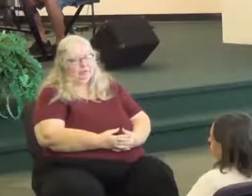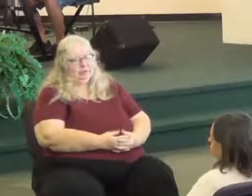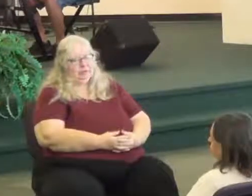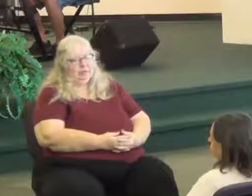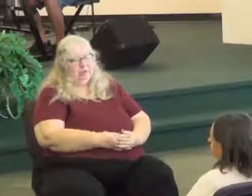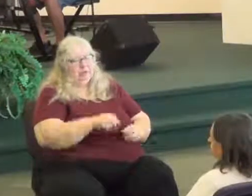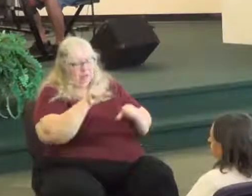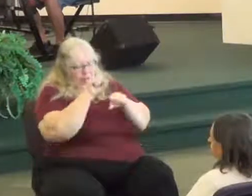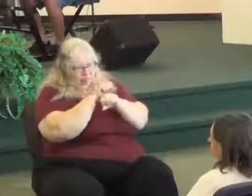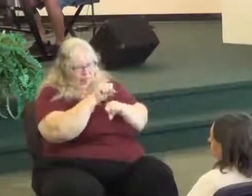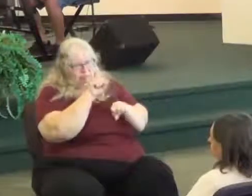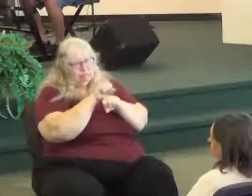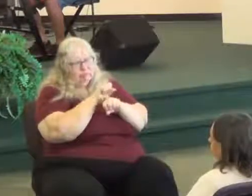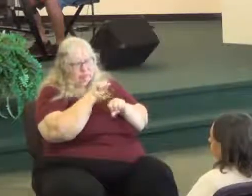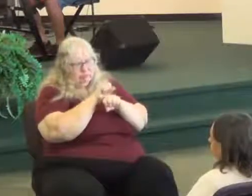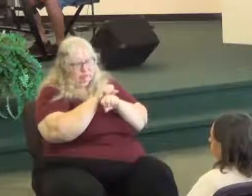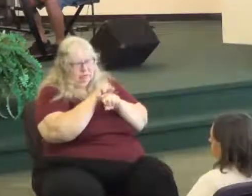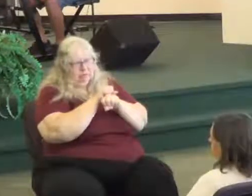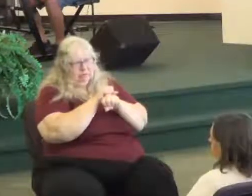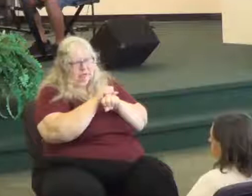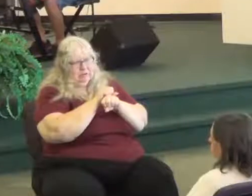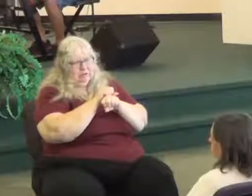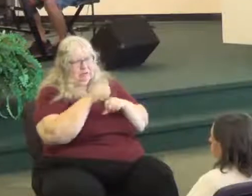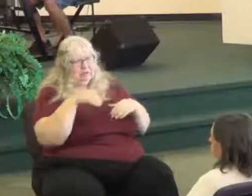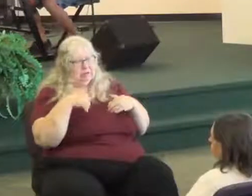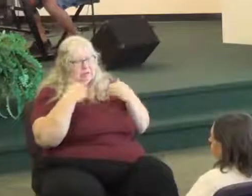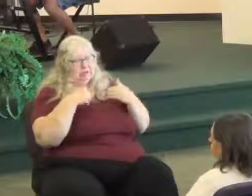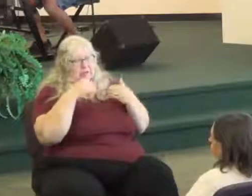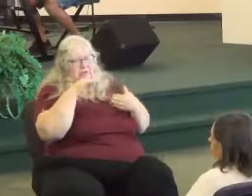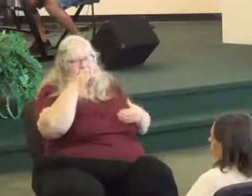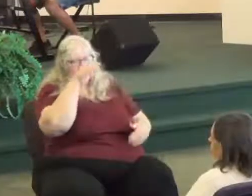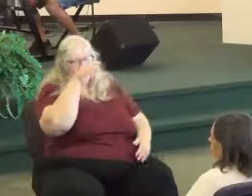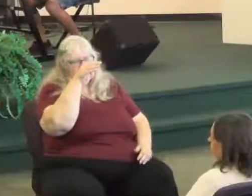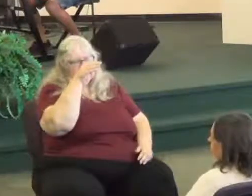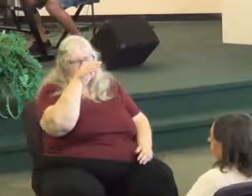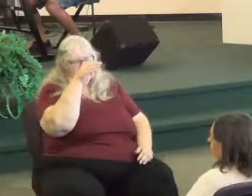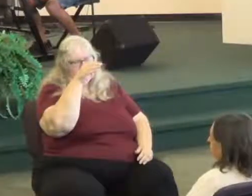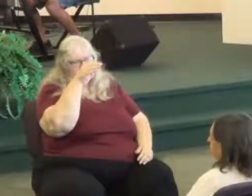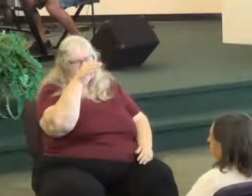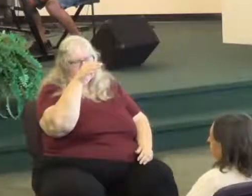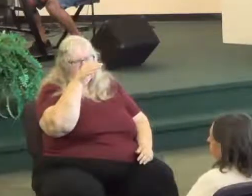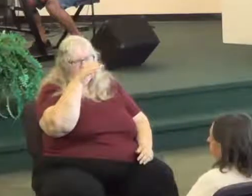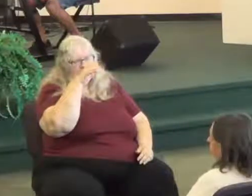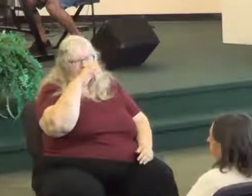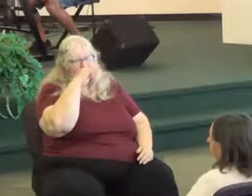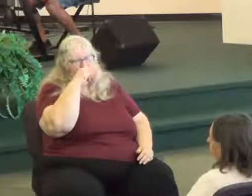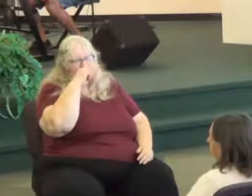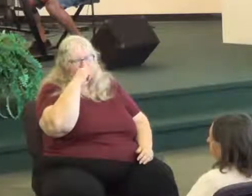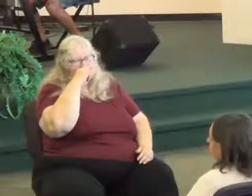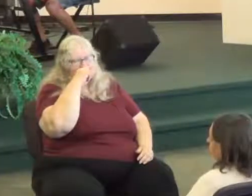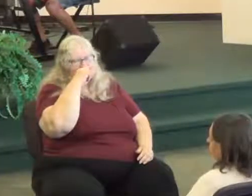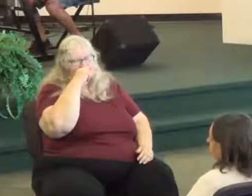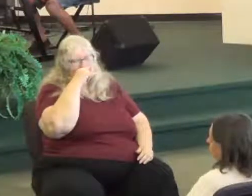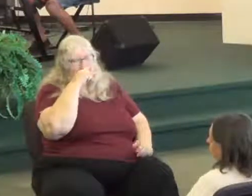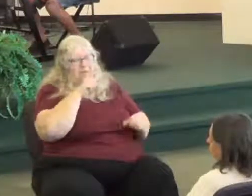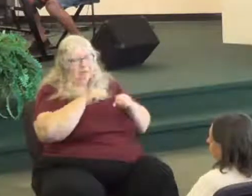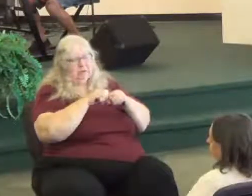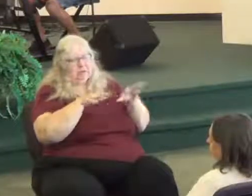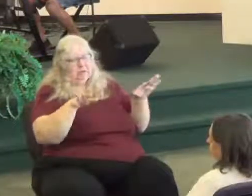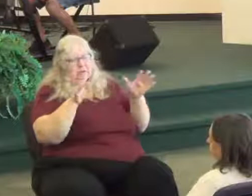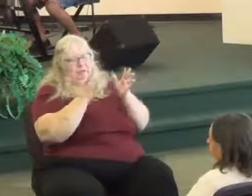It works." Those little kids walk around spreading Jesus and they don't even know what they're doing.